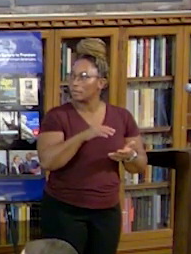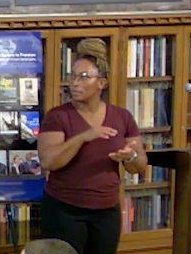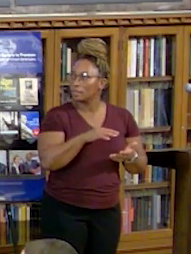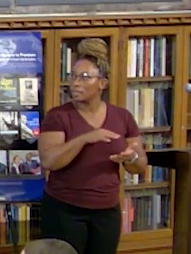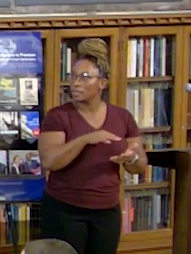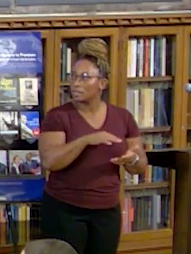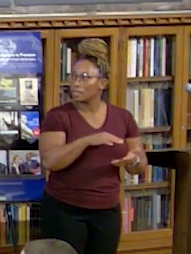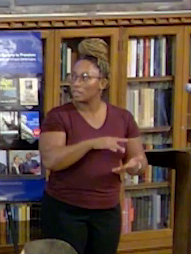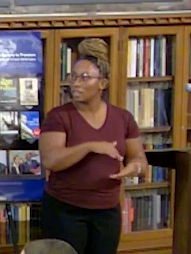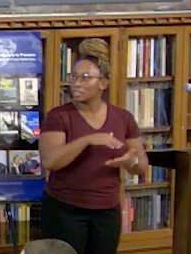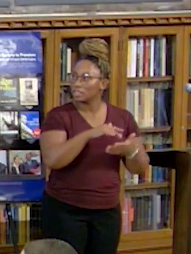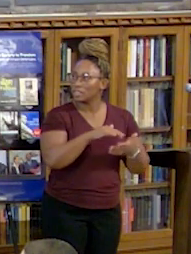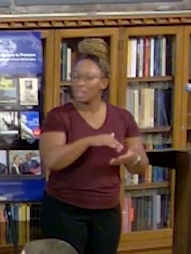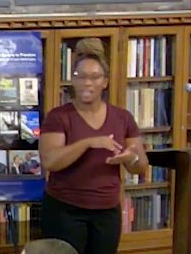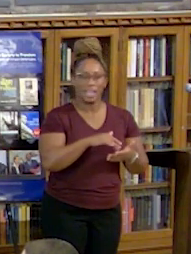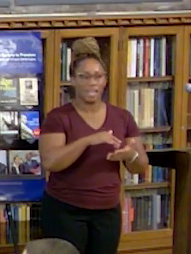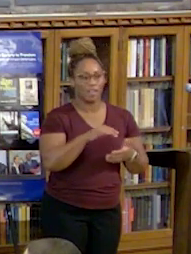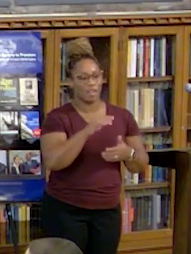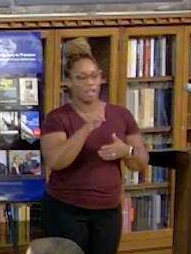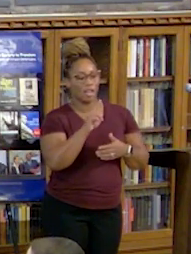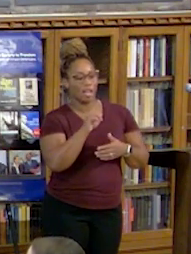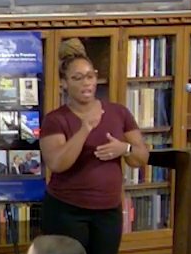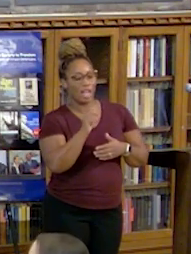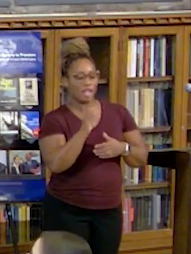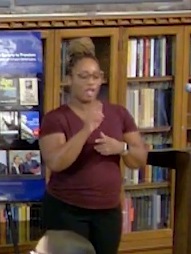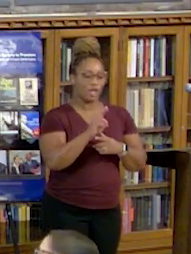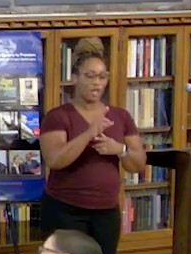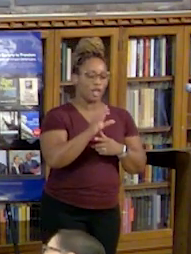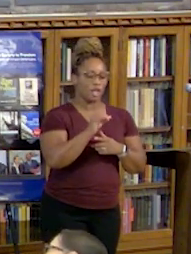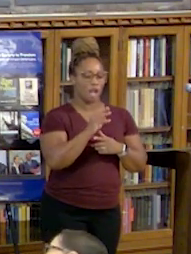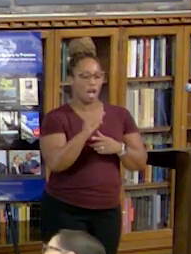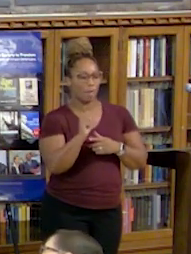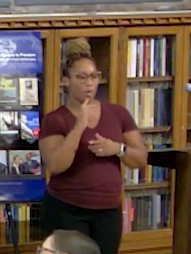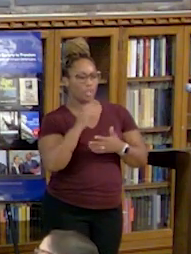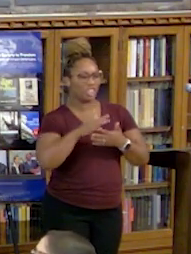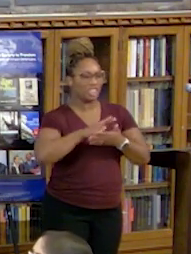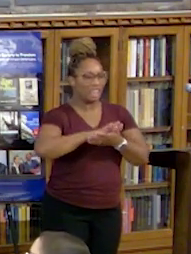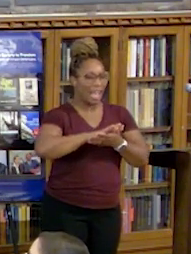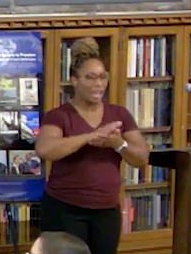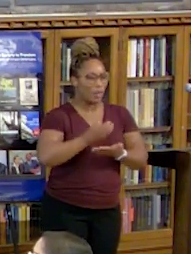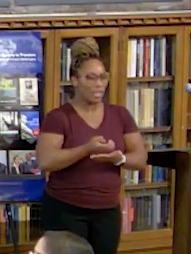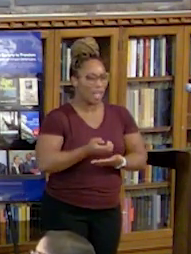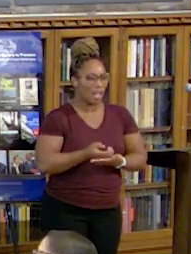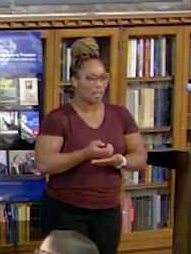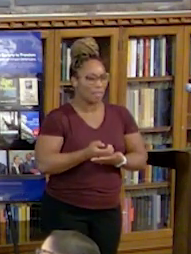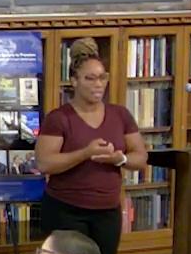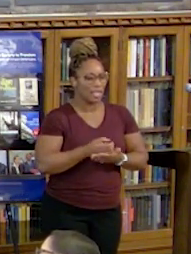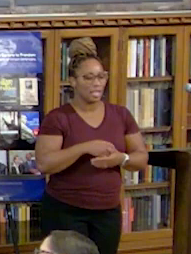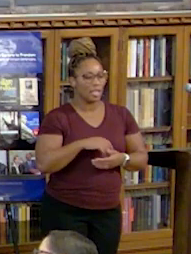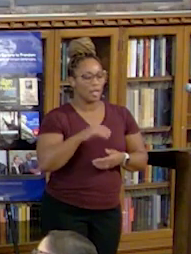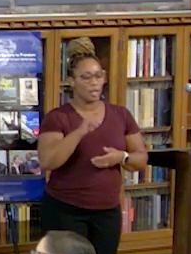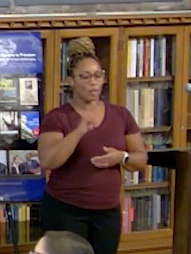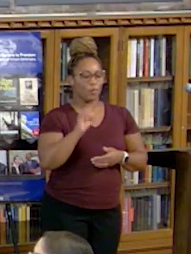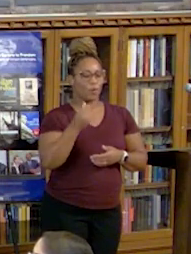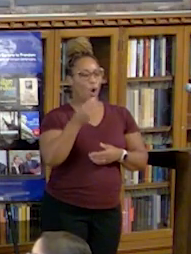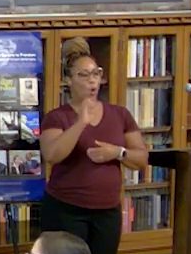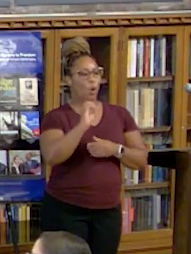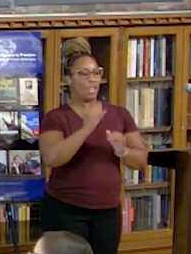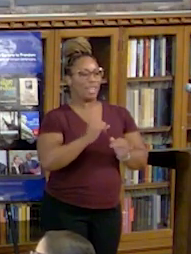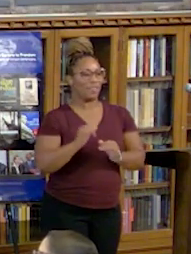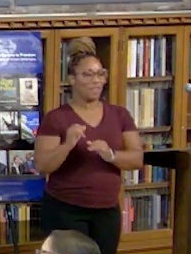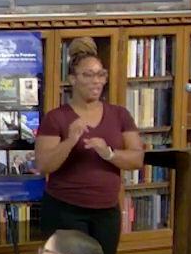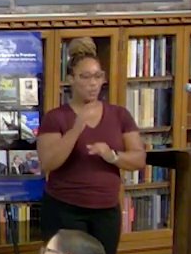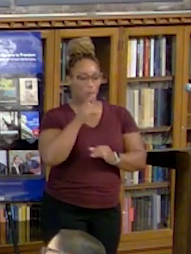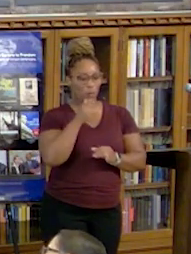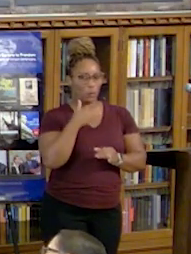of undercommons Shadow economies uh roguish individuals who might